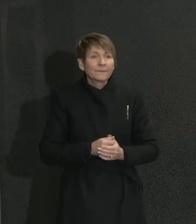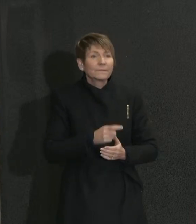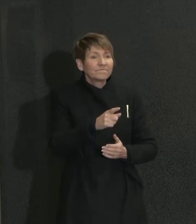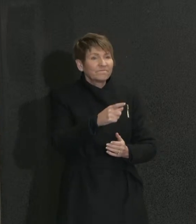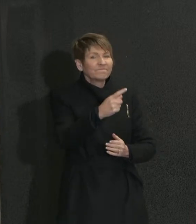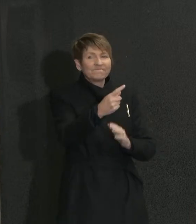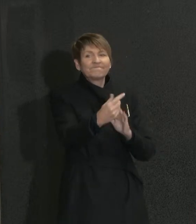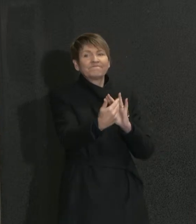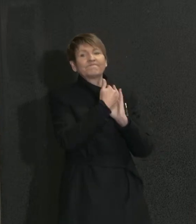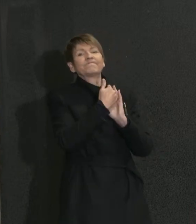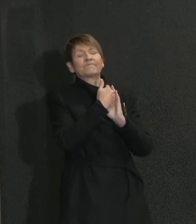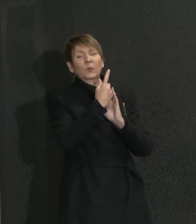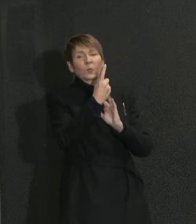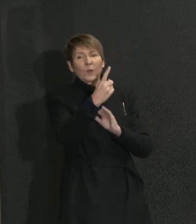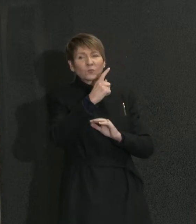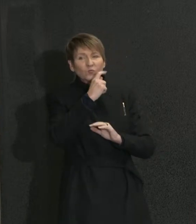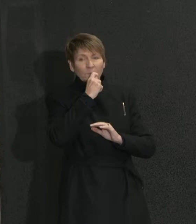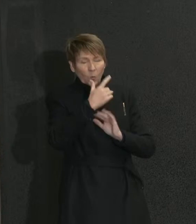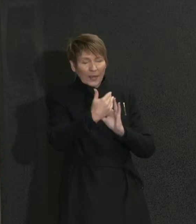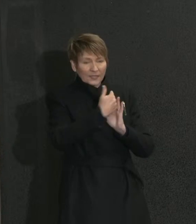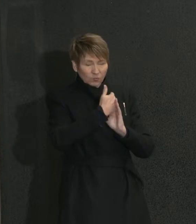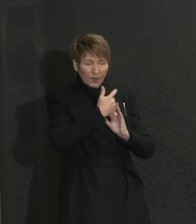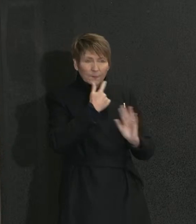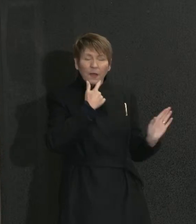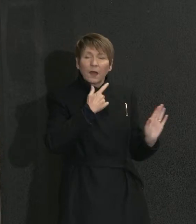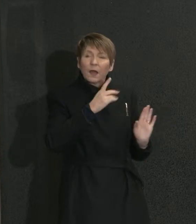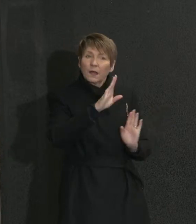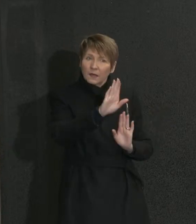I just want to make this point as well.